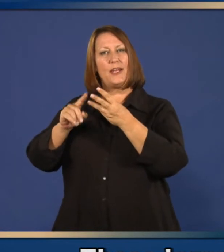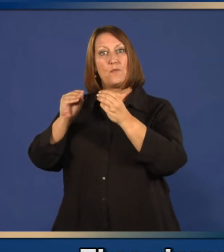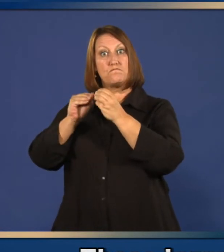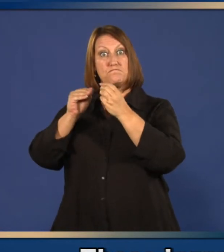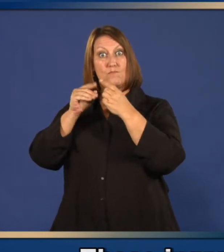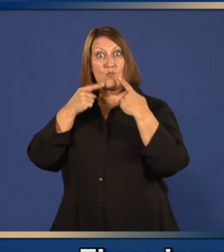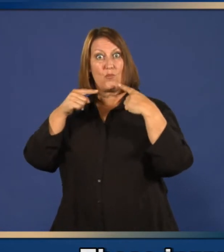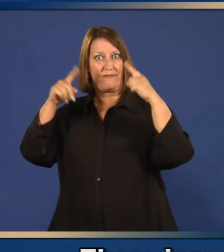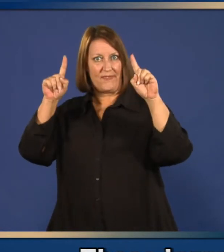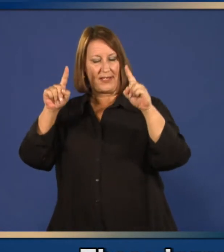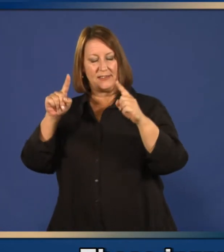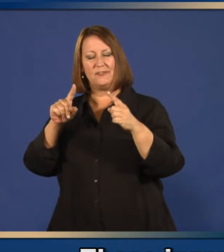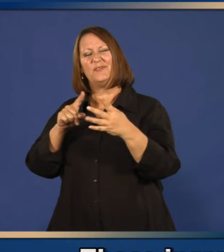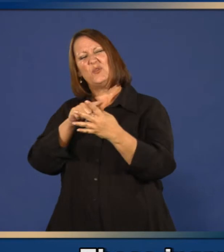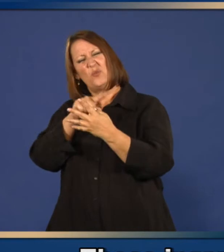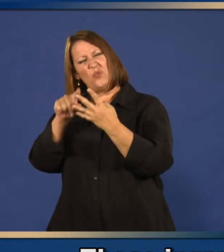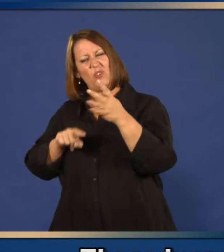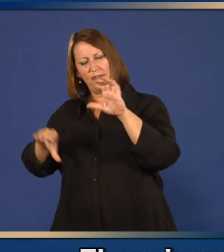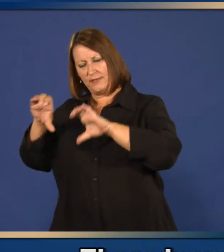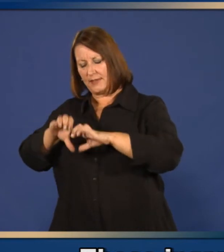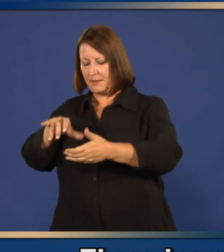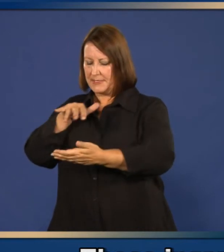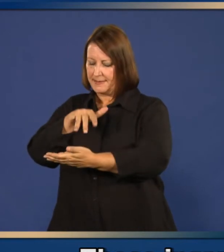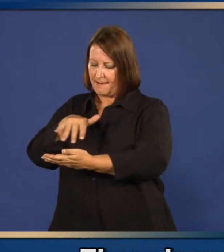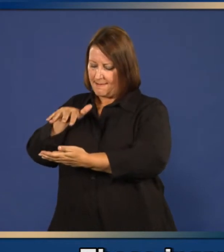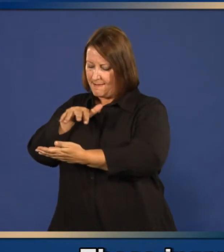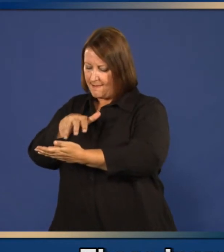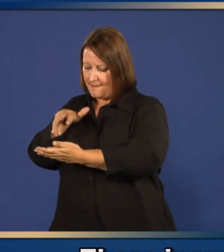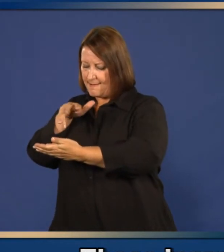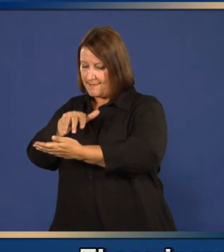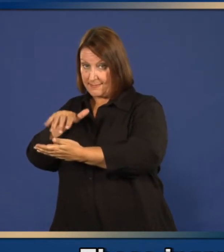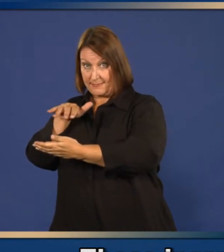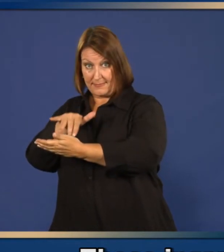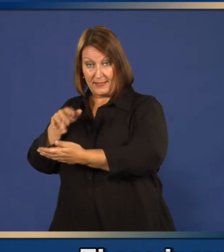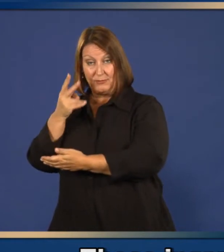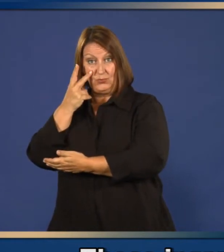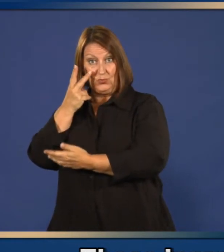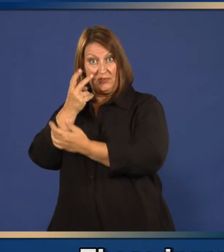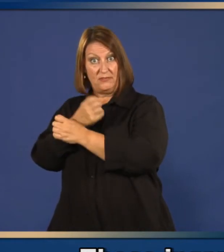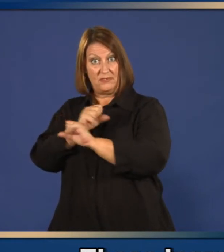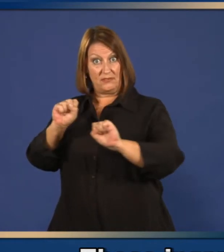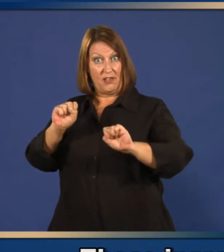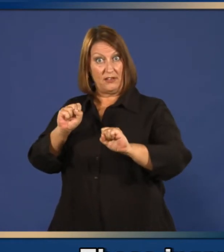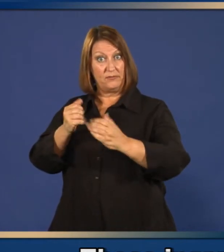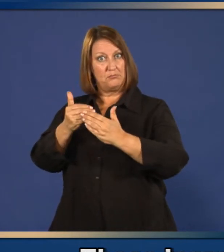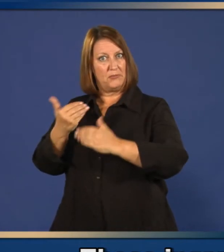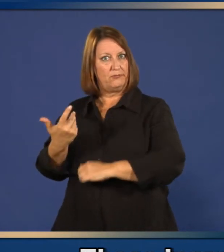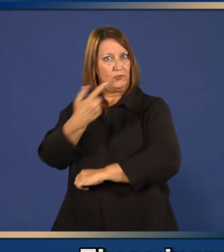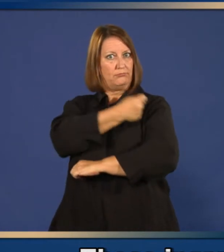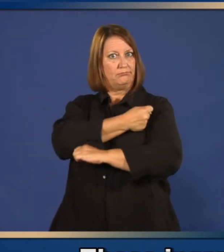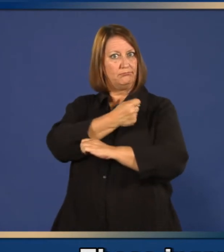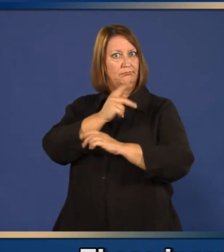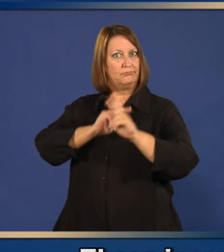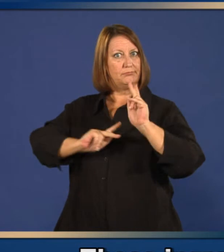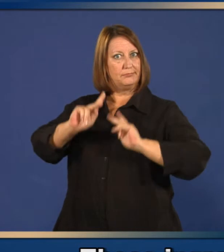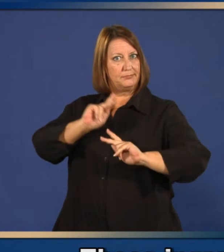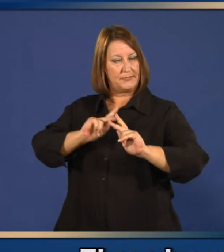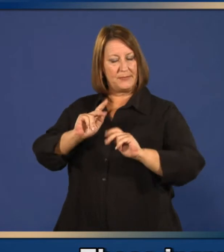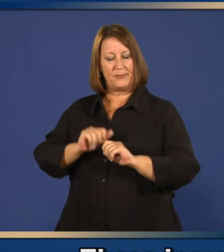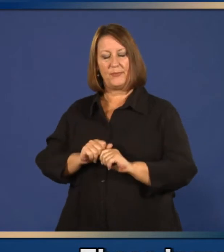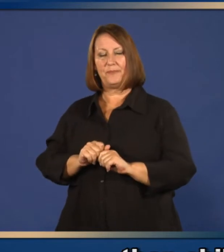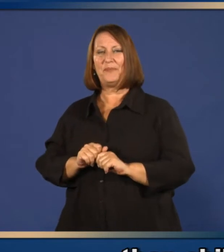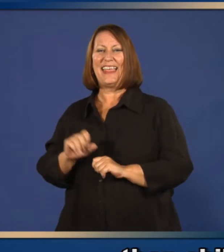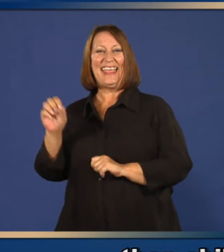These ingredients have been found to be safe in humans in the quantities given in vaccines, which is